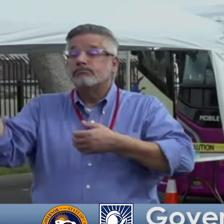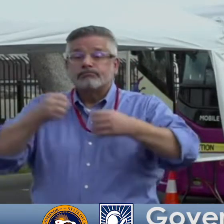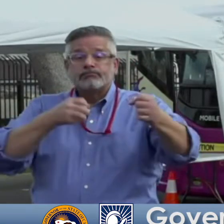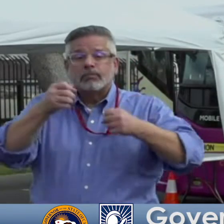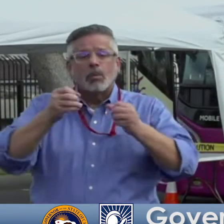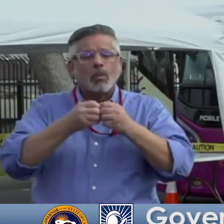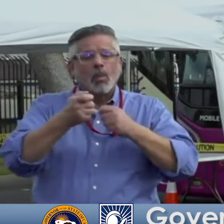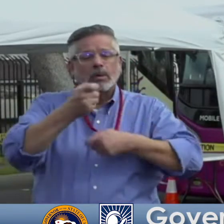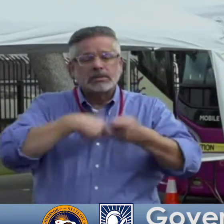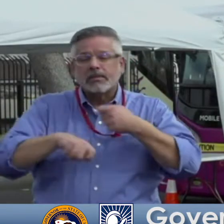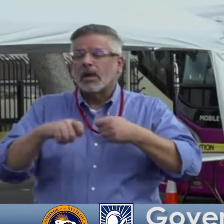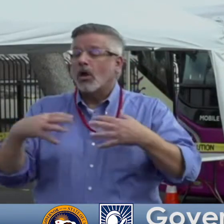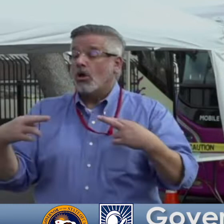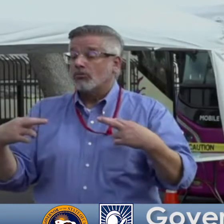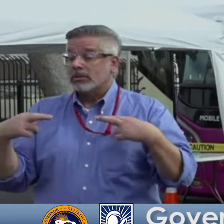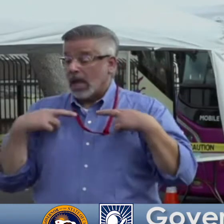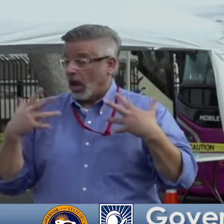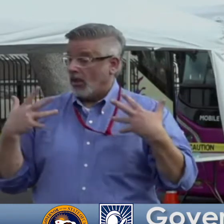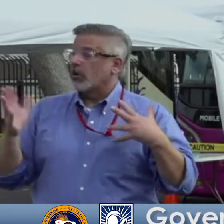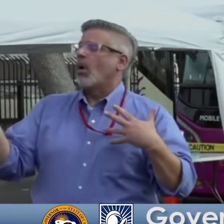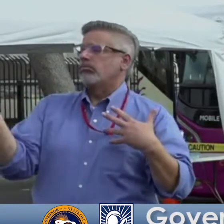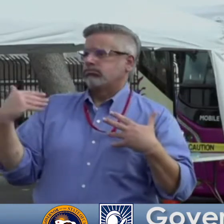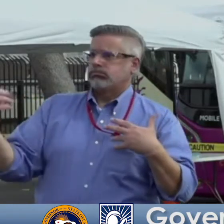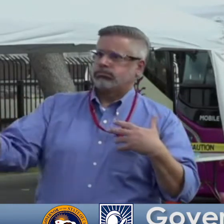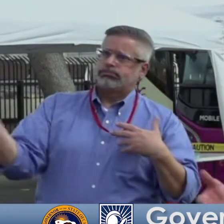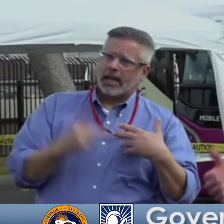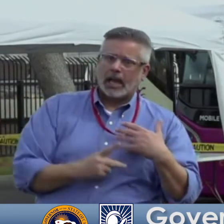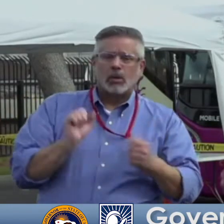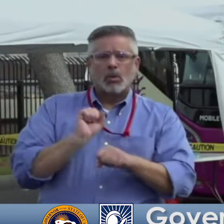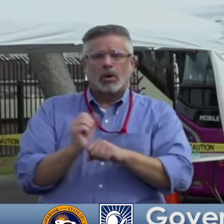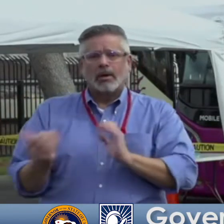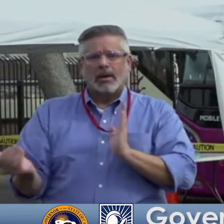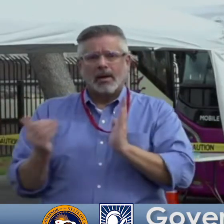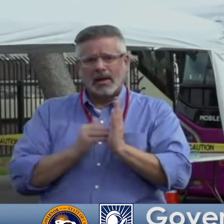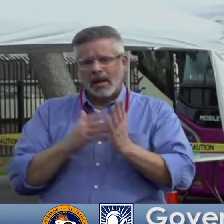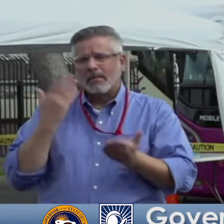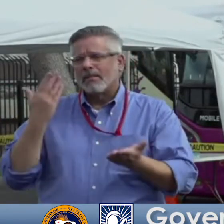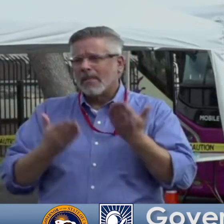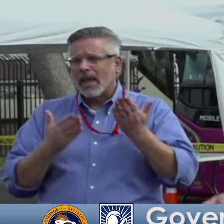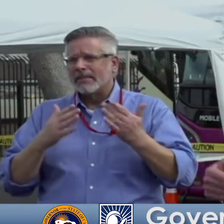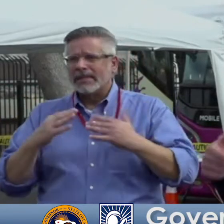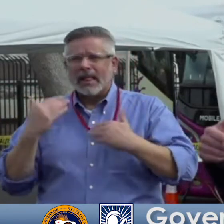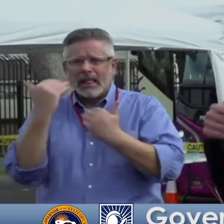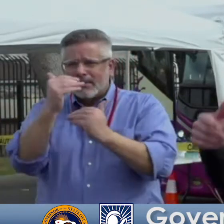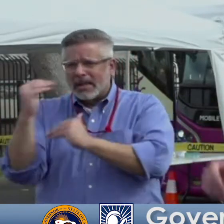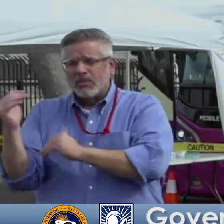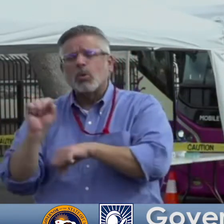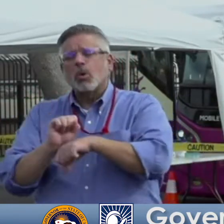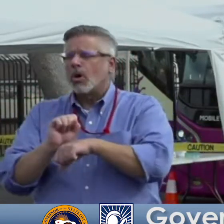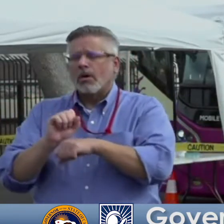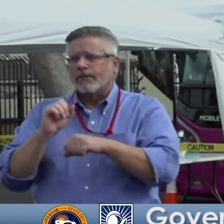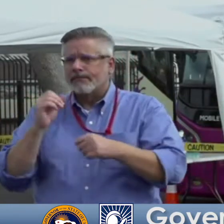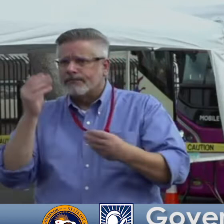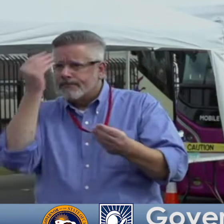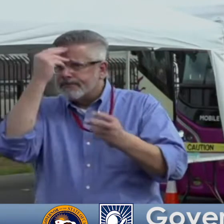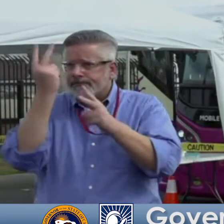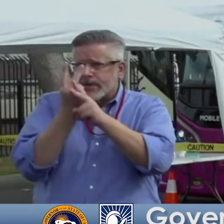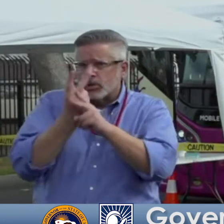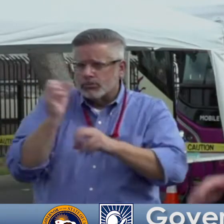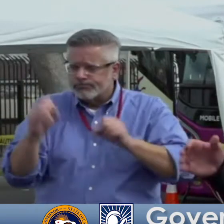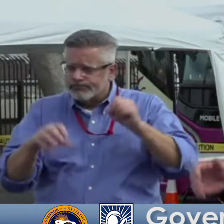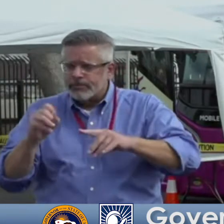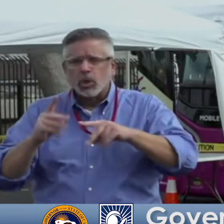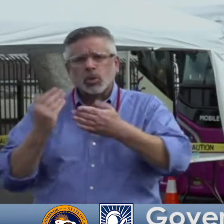more retirees, to allow the opportunity to help address the workforce constraints as well, because so many members of staff, our